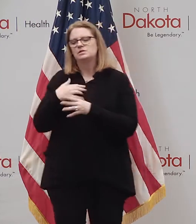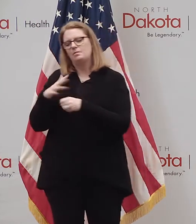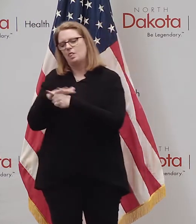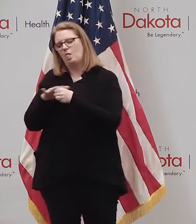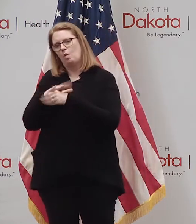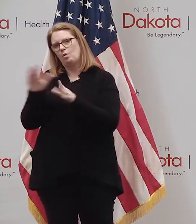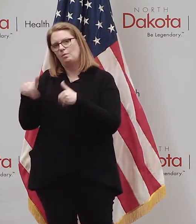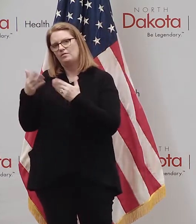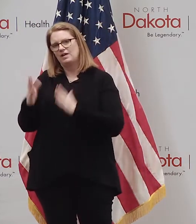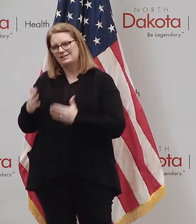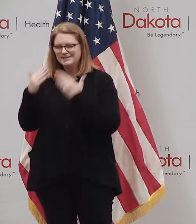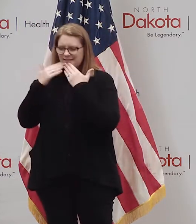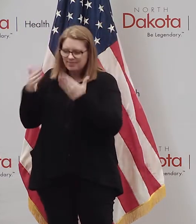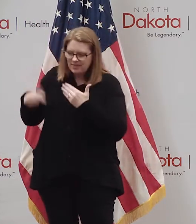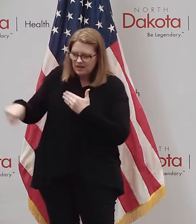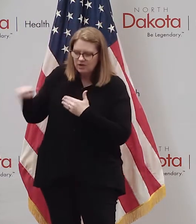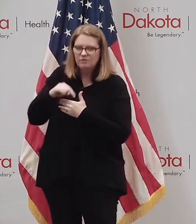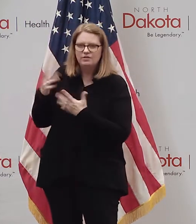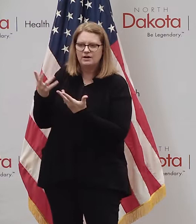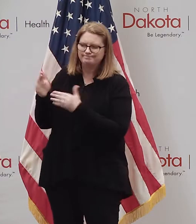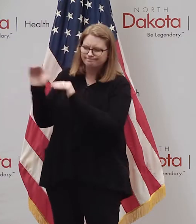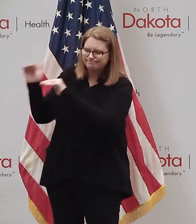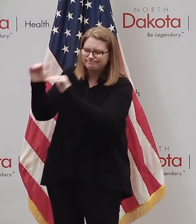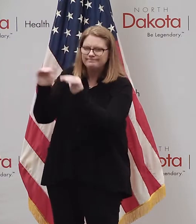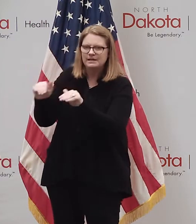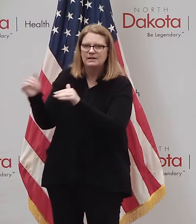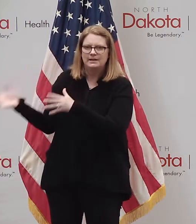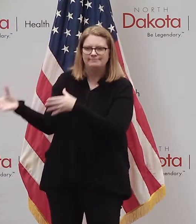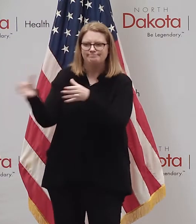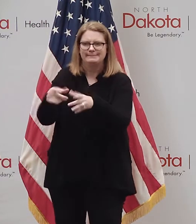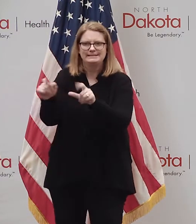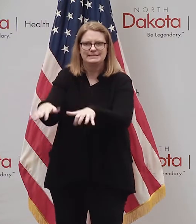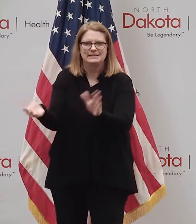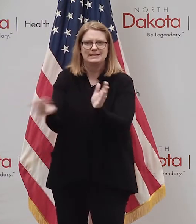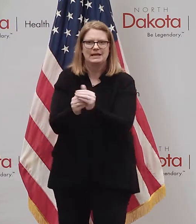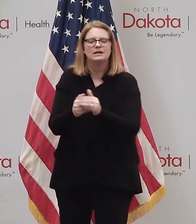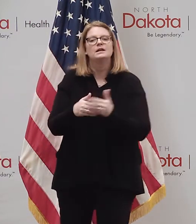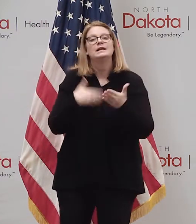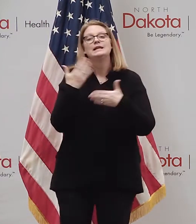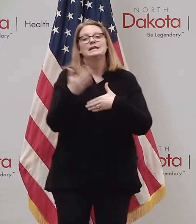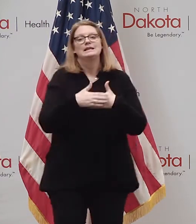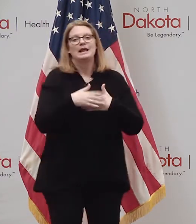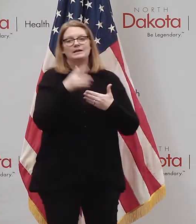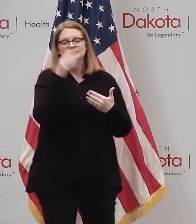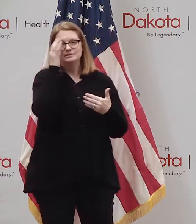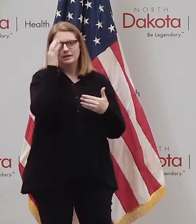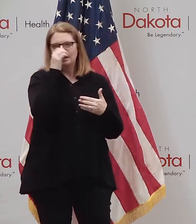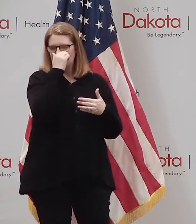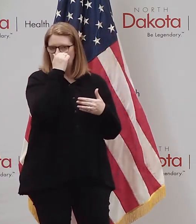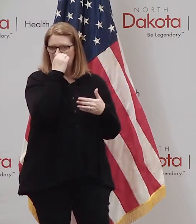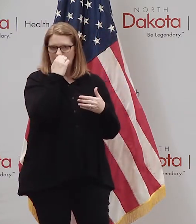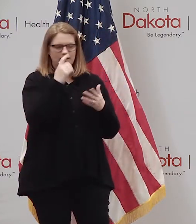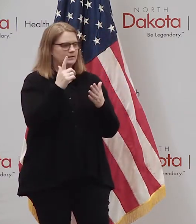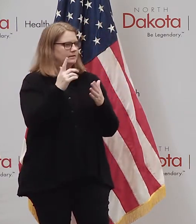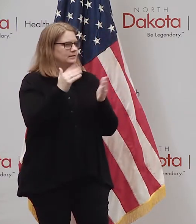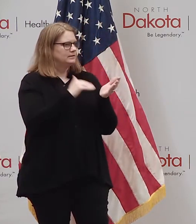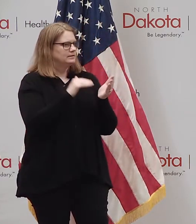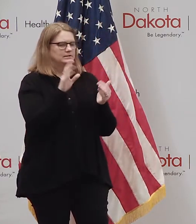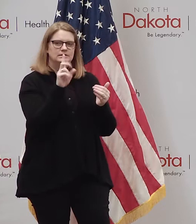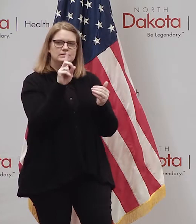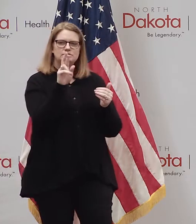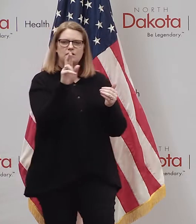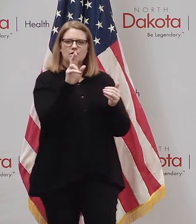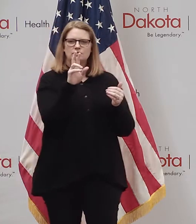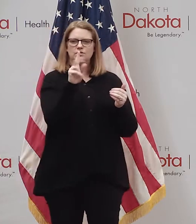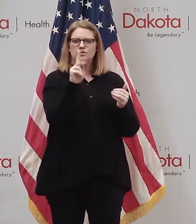everybody back and retested. Next up, I'd like to invite to the podium our lab director, Dr. Christie Massen. She's